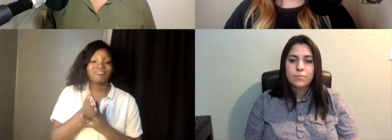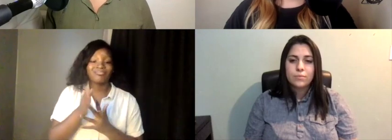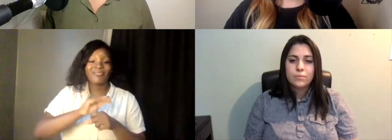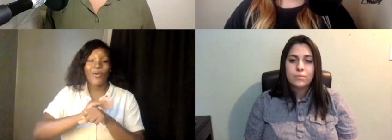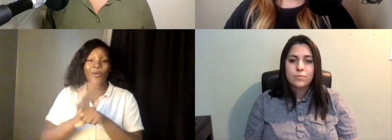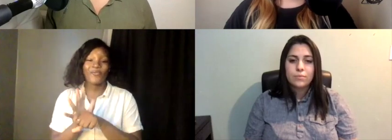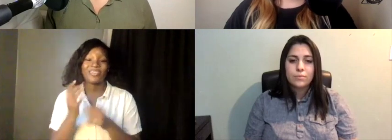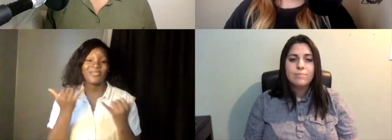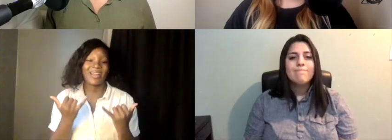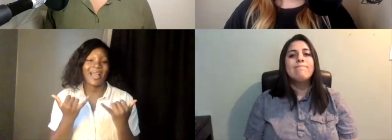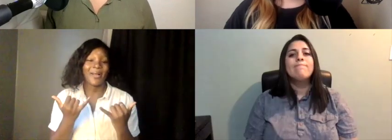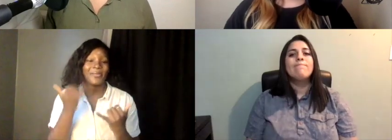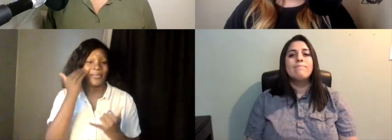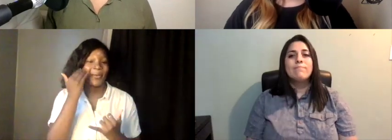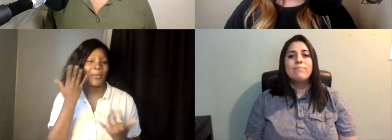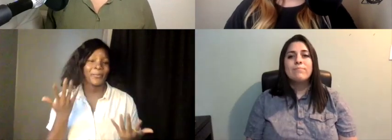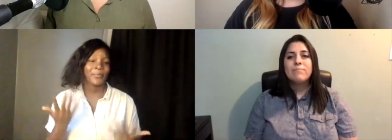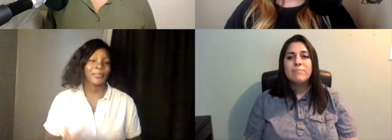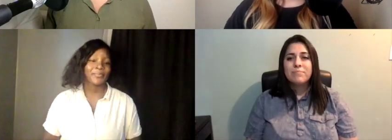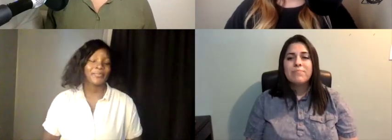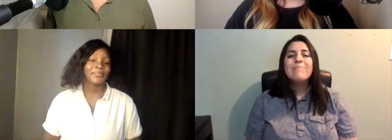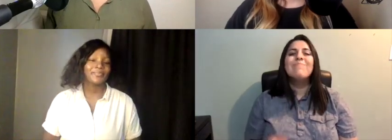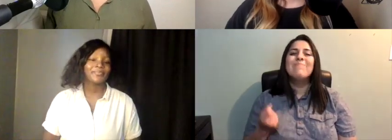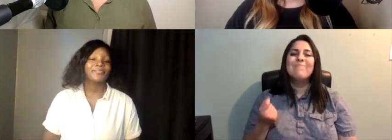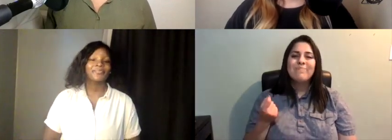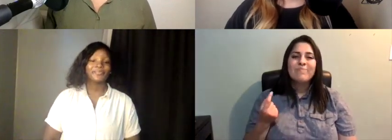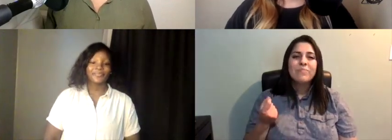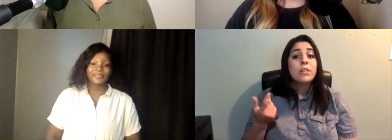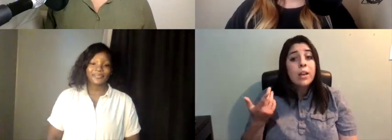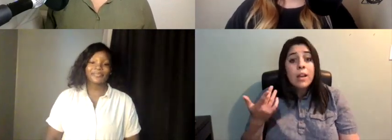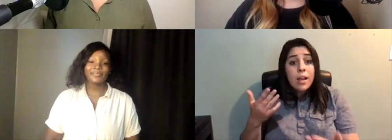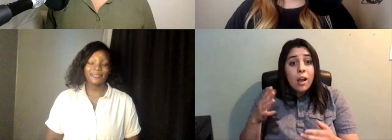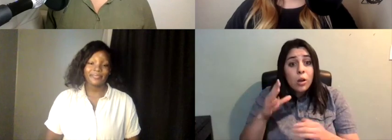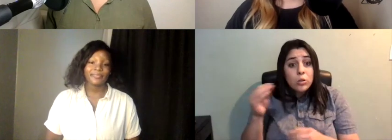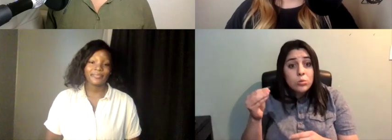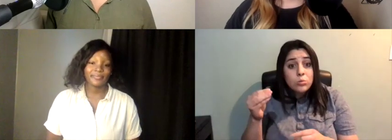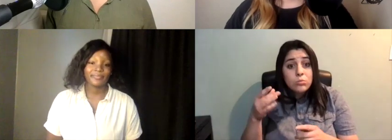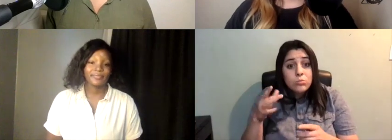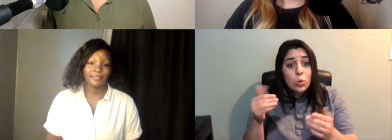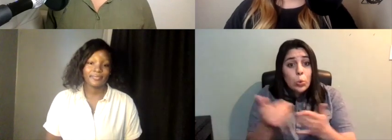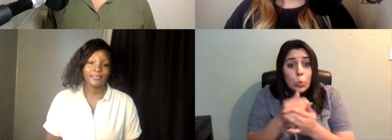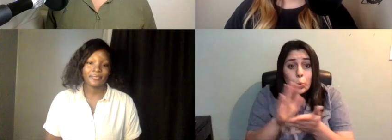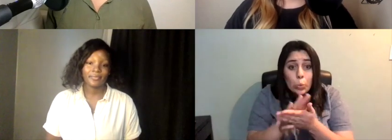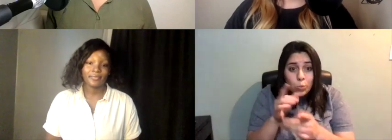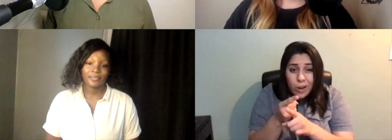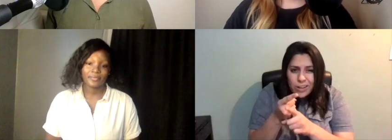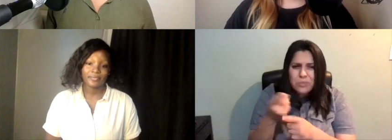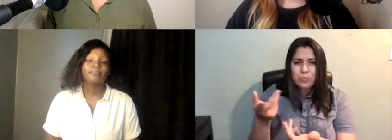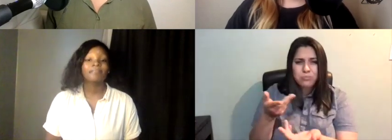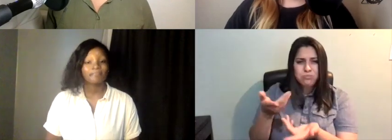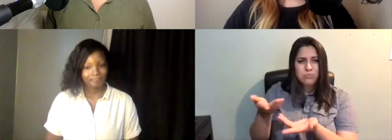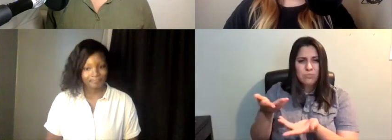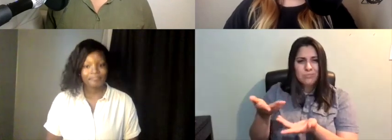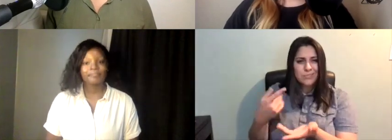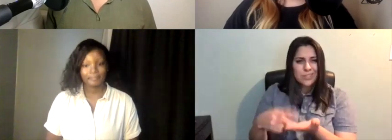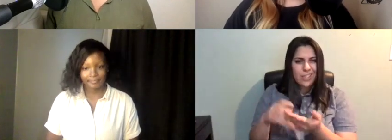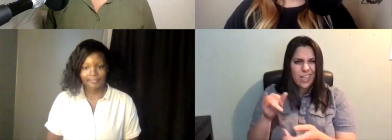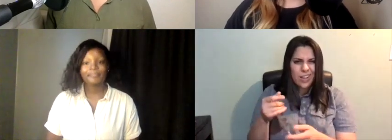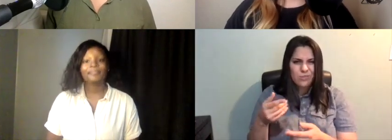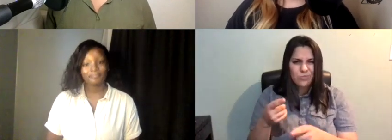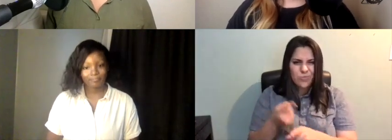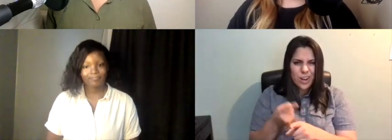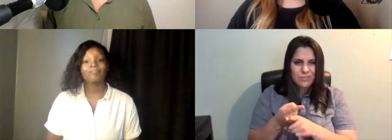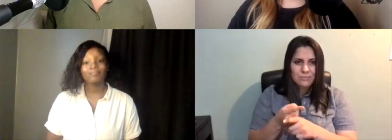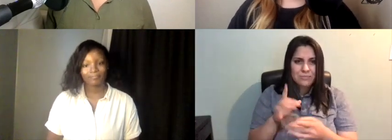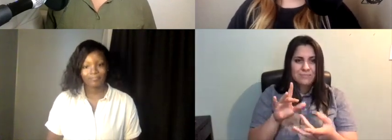So. Yeah. Yeah. And it's a new school. So that's kind of a nice change of pace. You and I were kind of talking about that offline.